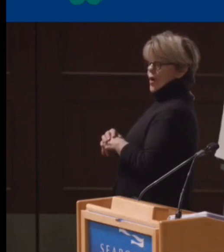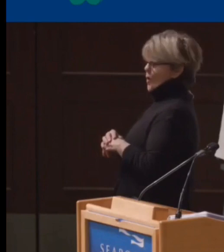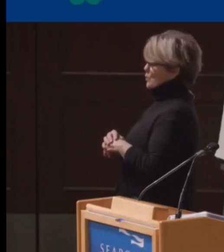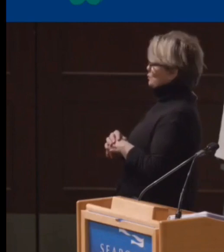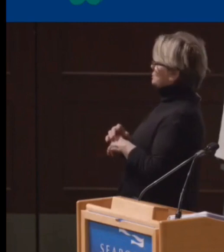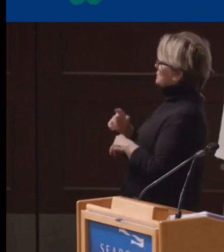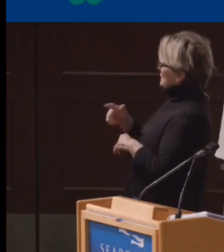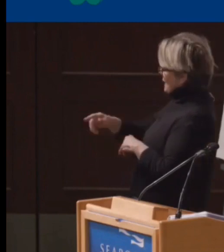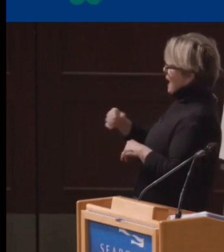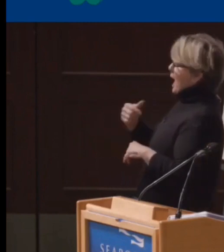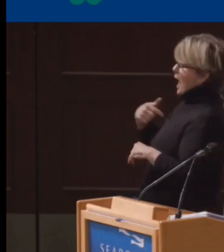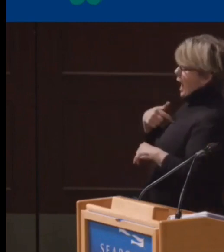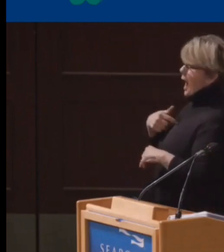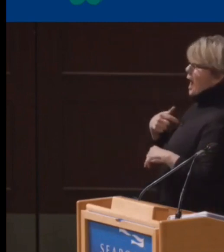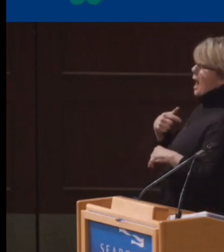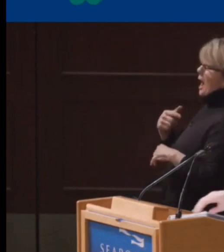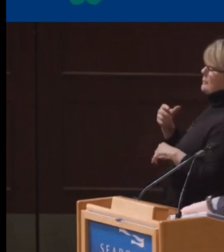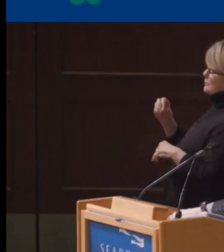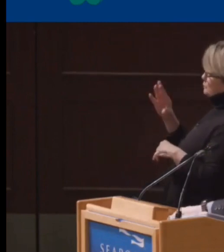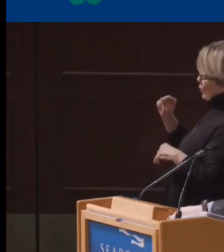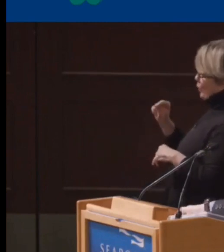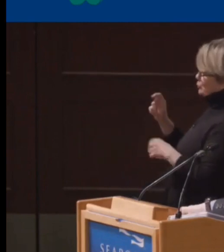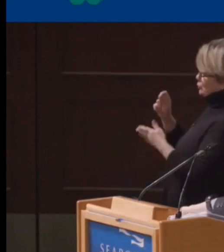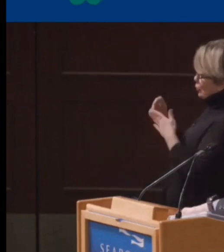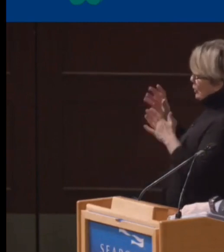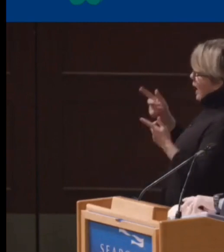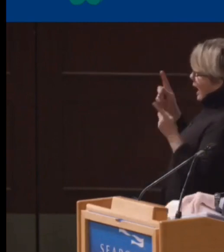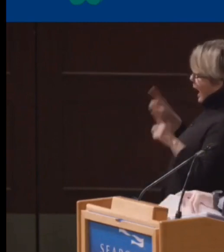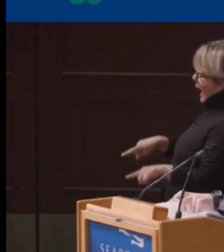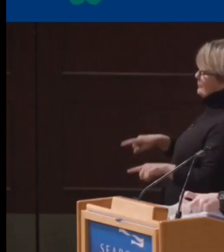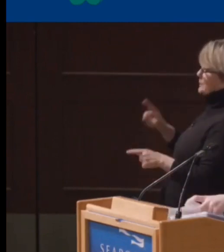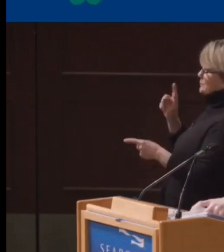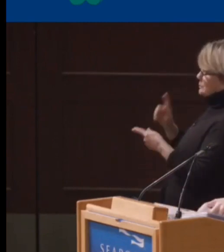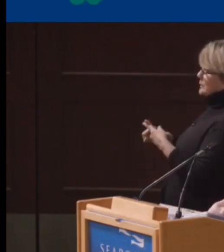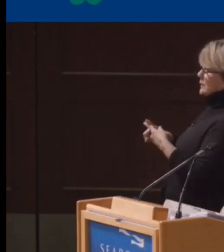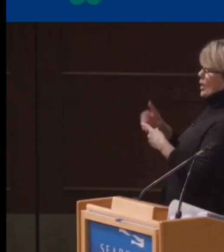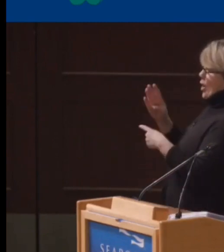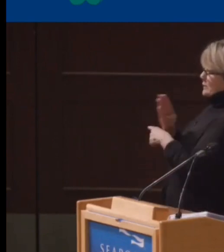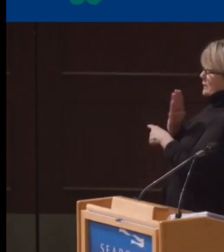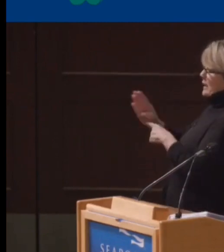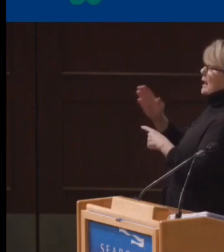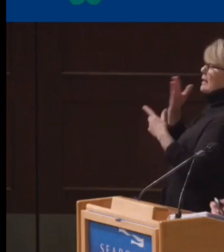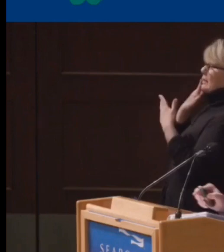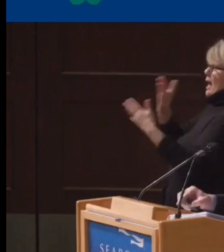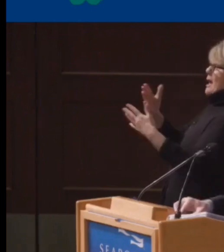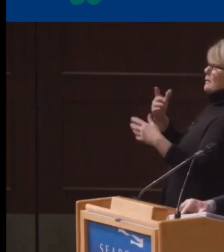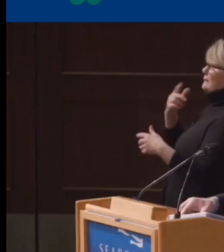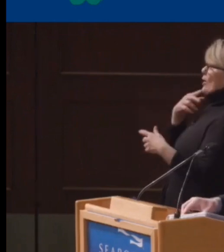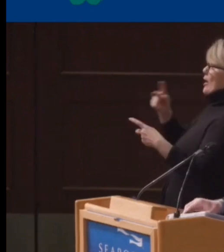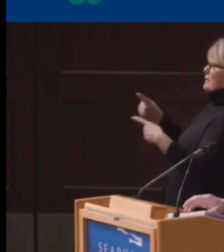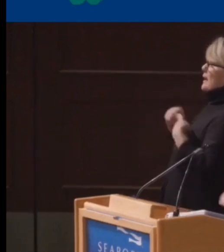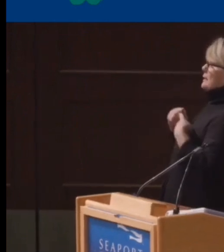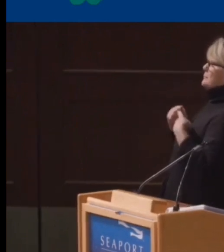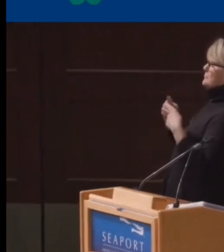who just happens to be autistic. Thank you for letting me share my story so far.